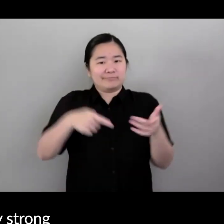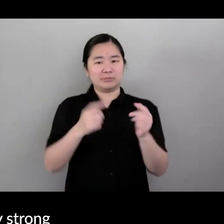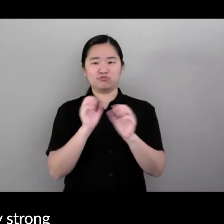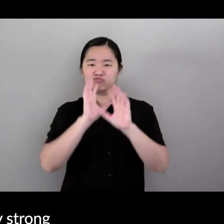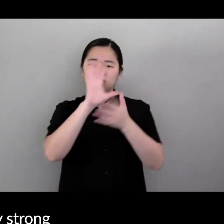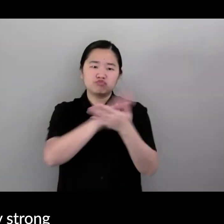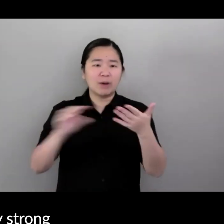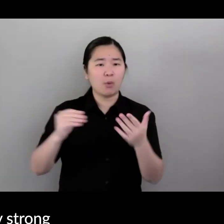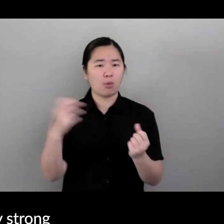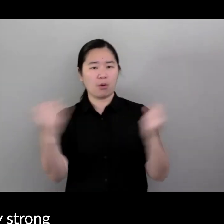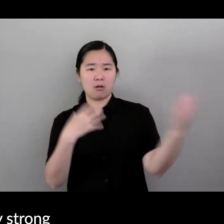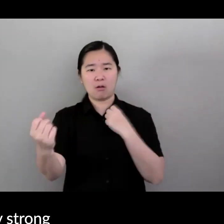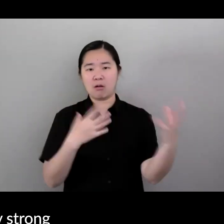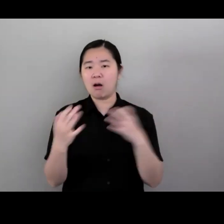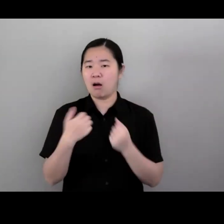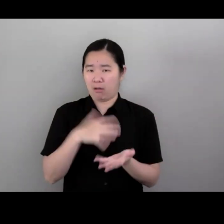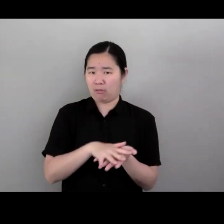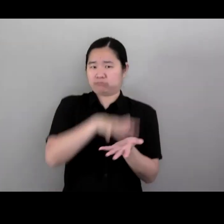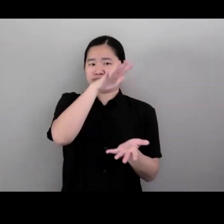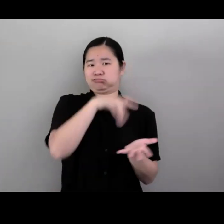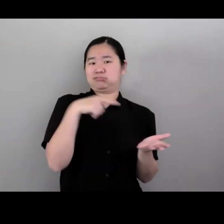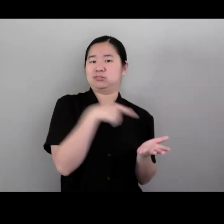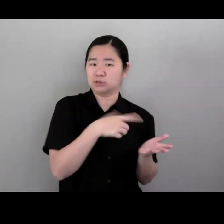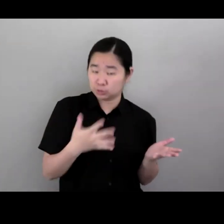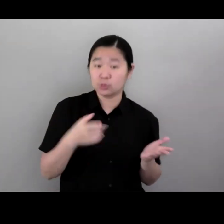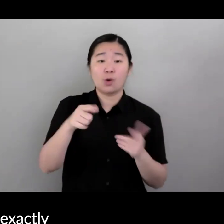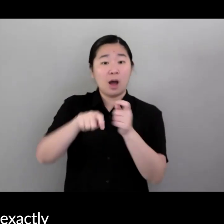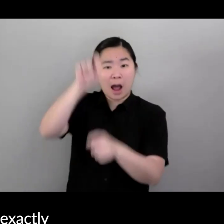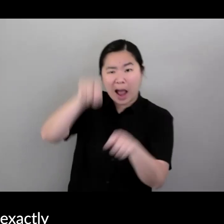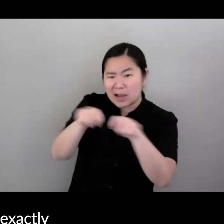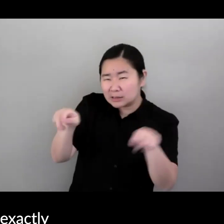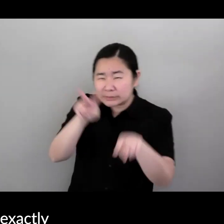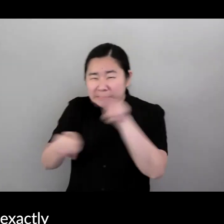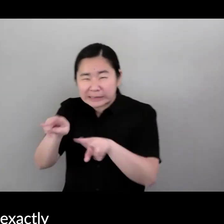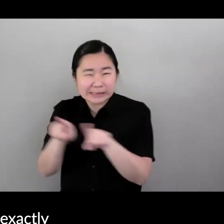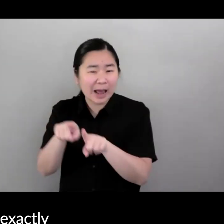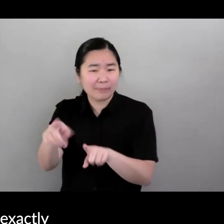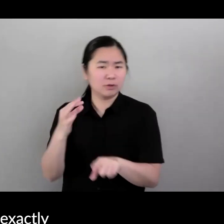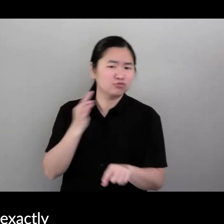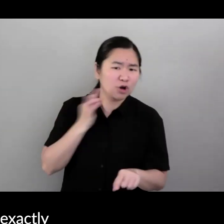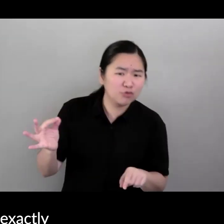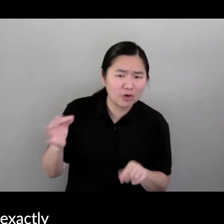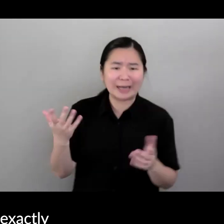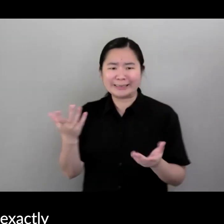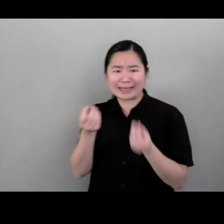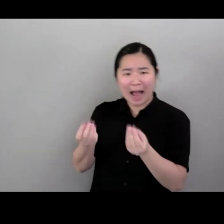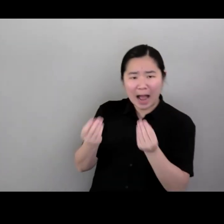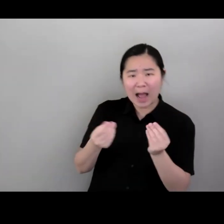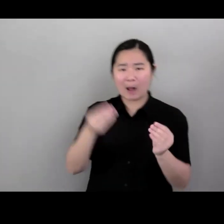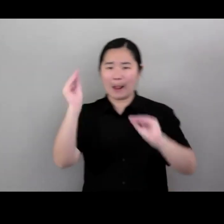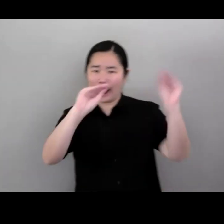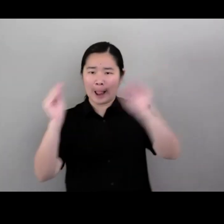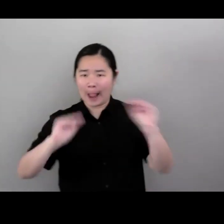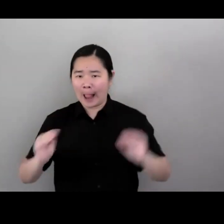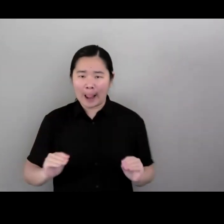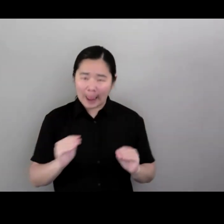connect and trust of families and people with disabilities. And they often know exactly what's happening on the ground, which family